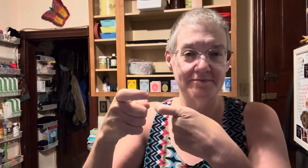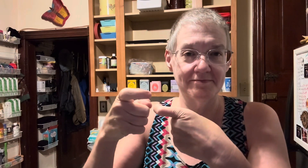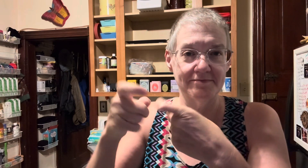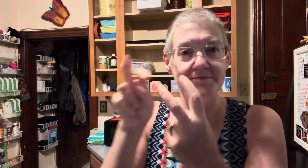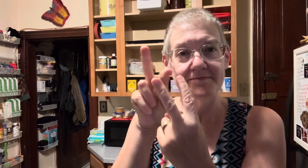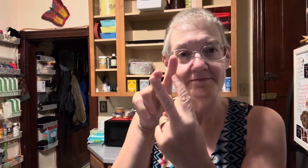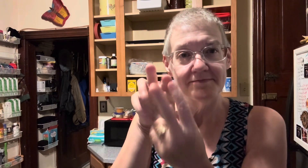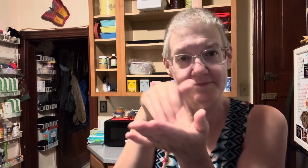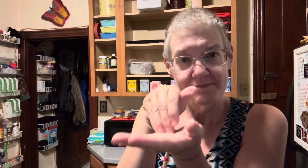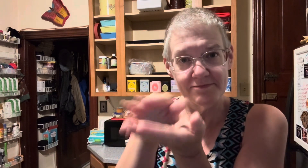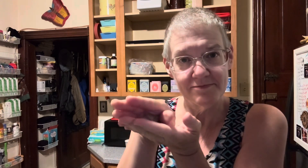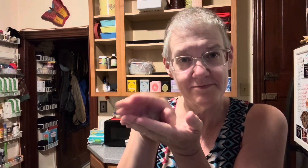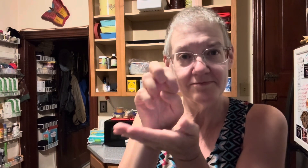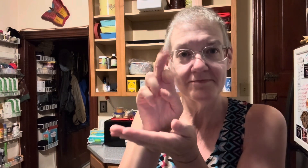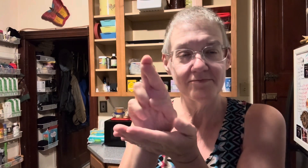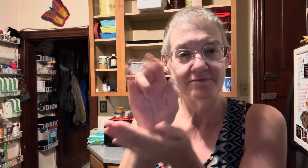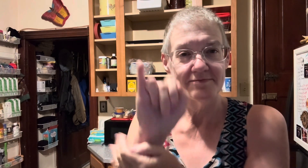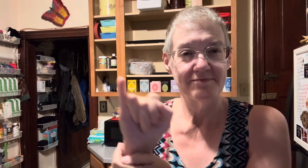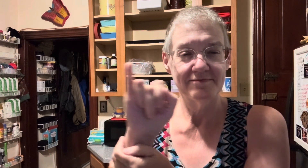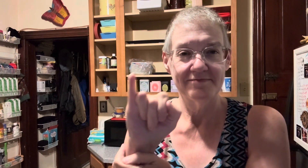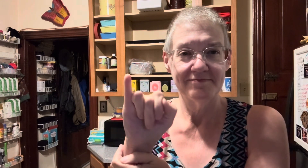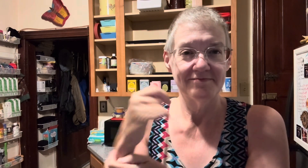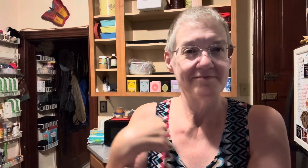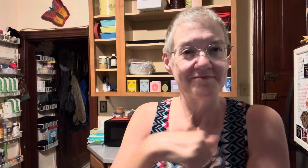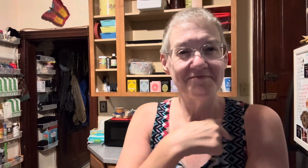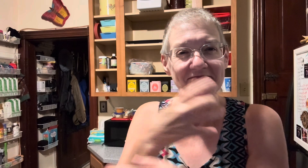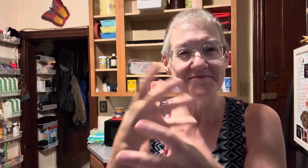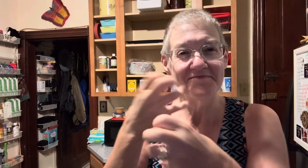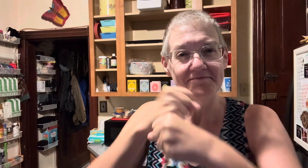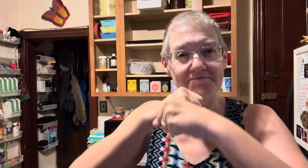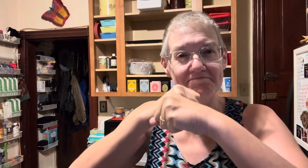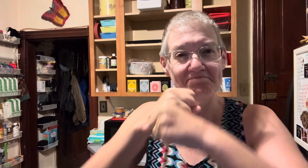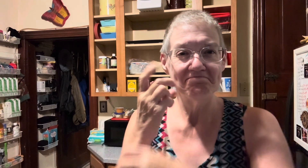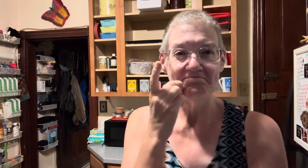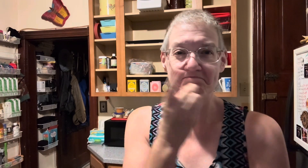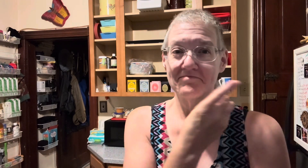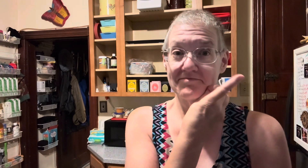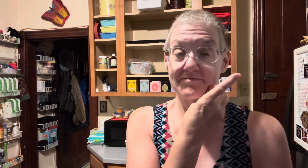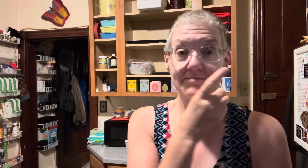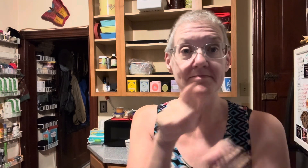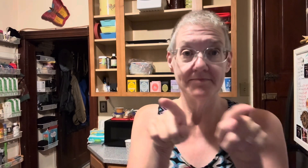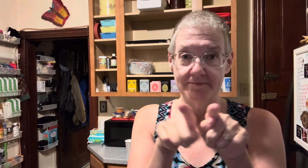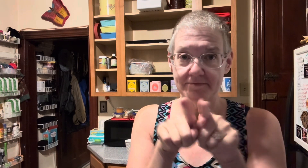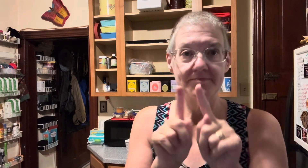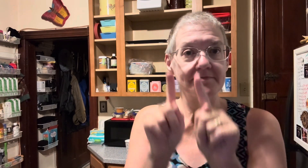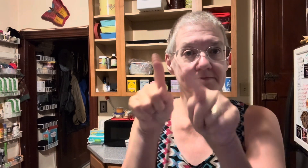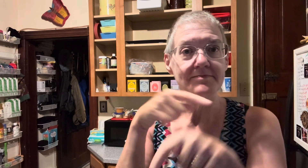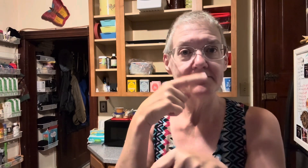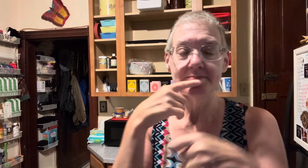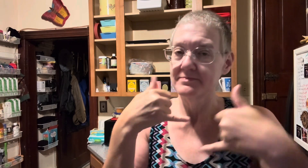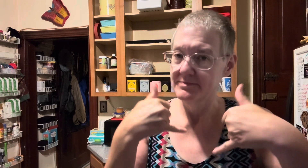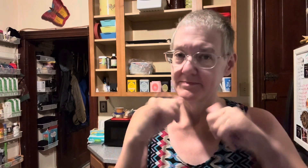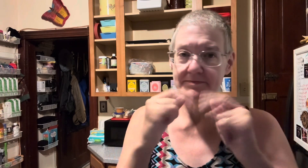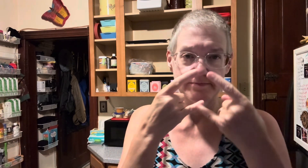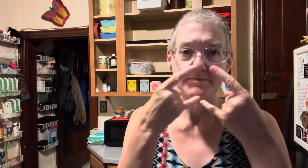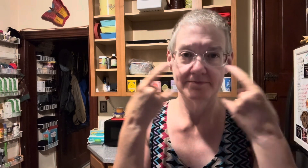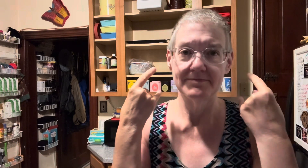the first year after a liver transplant, either because of rejection or infection. So we want to protect Dale. We also